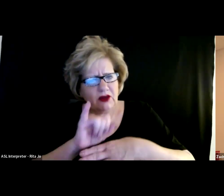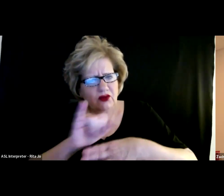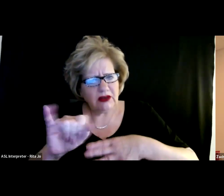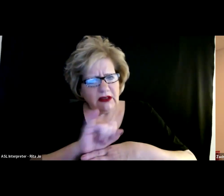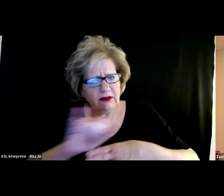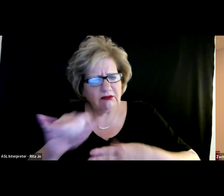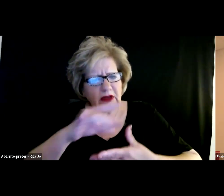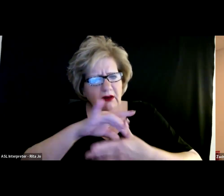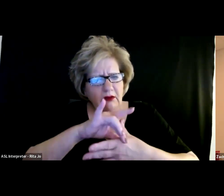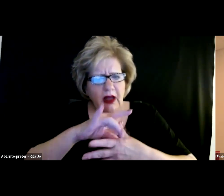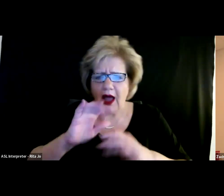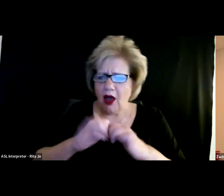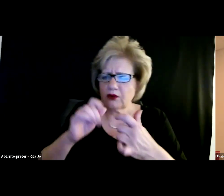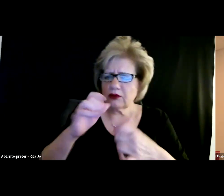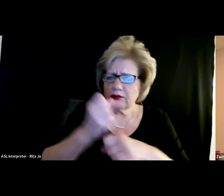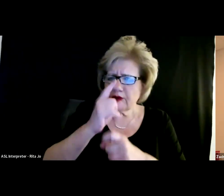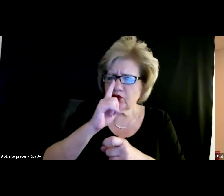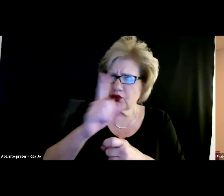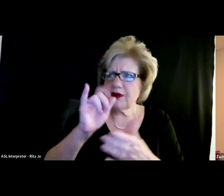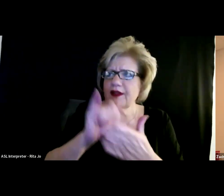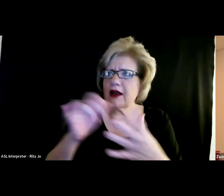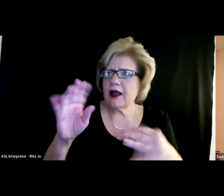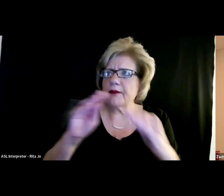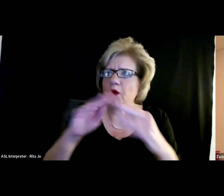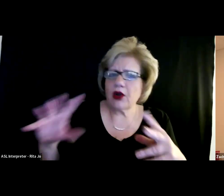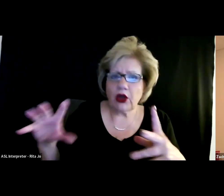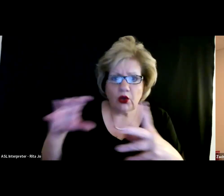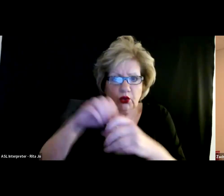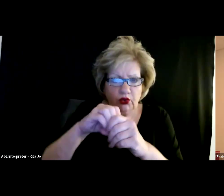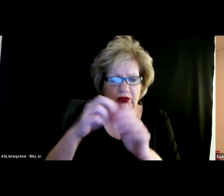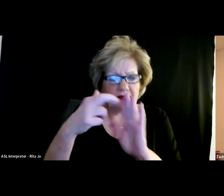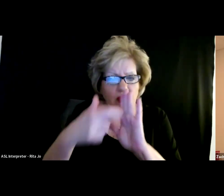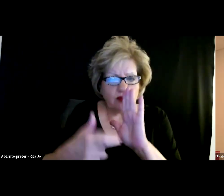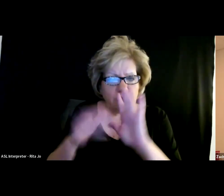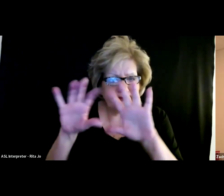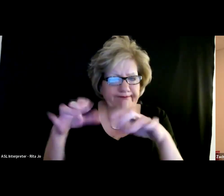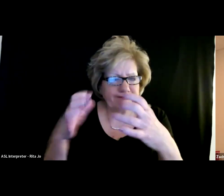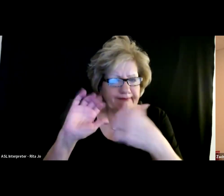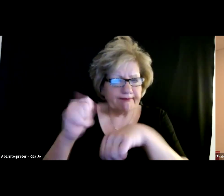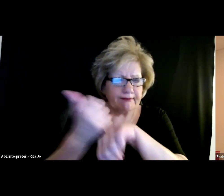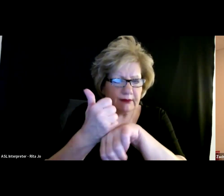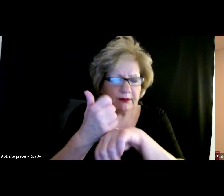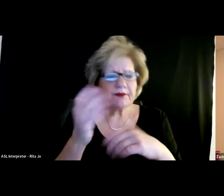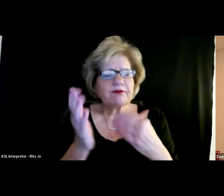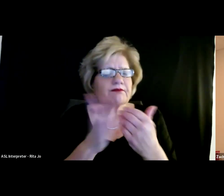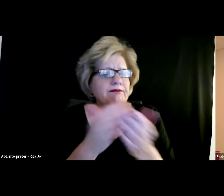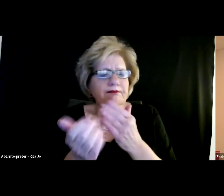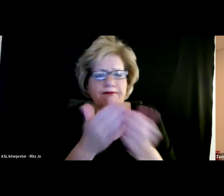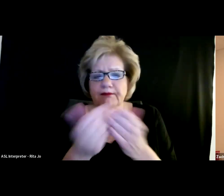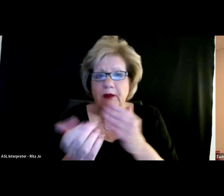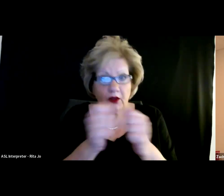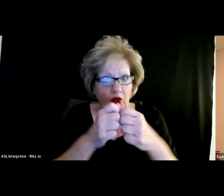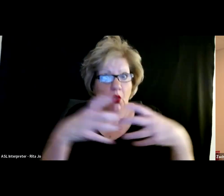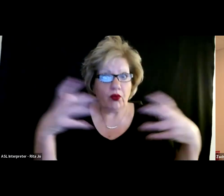policymakers can ensure a more inclusive registered apprenticeship system. Despite the growth of registered apprenticeships over the